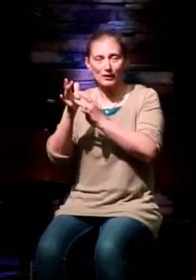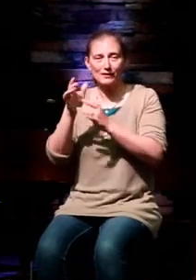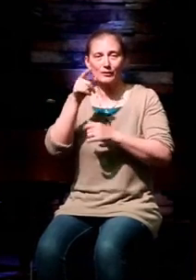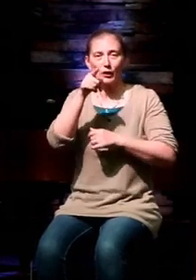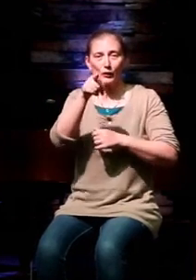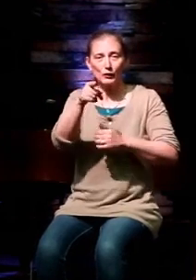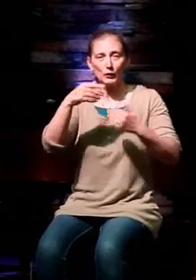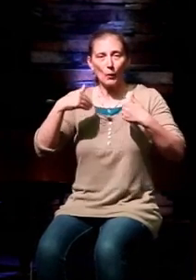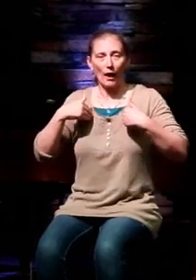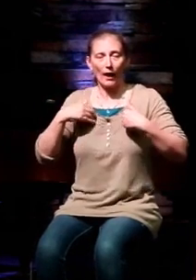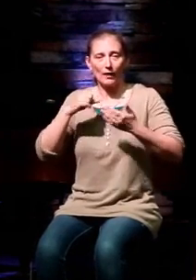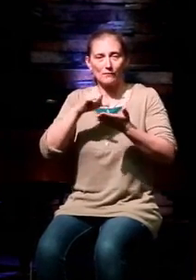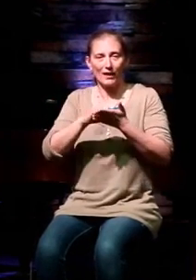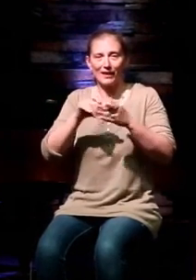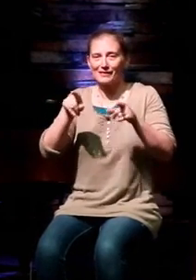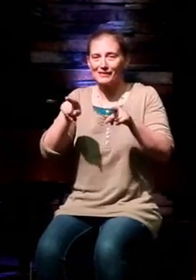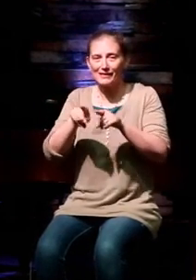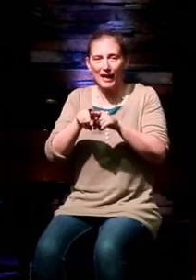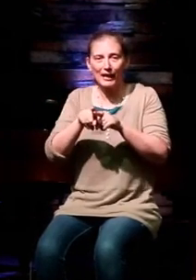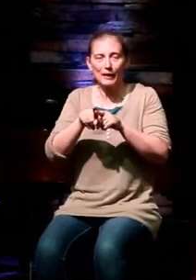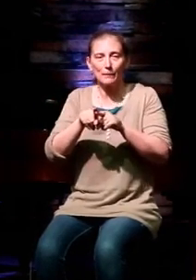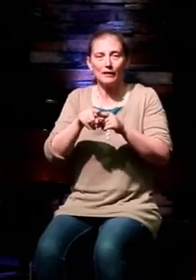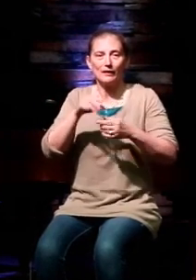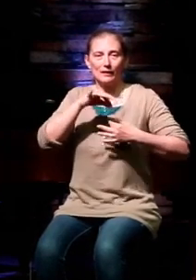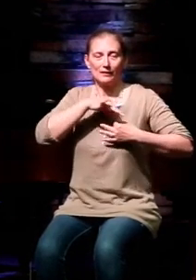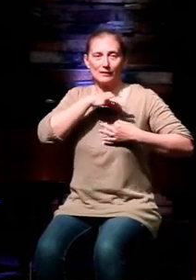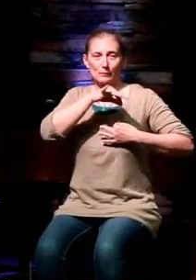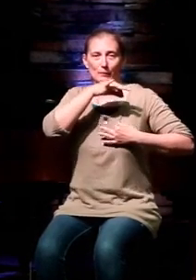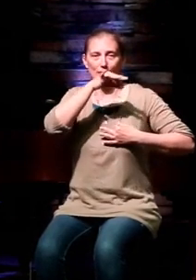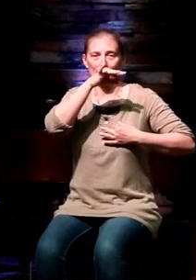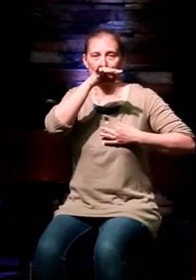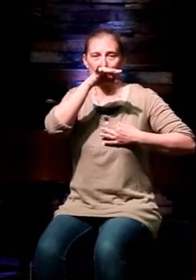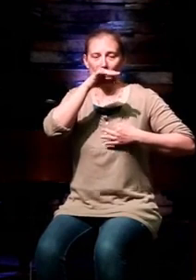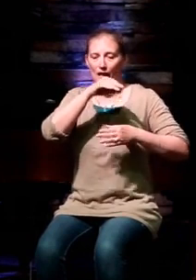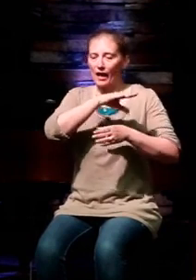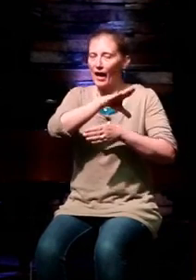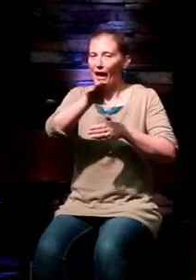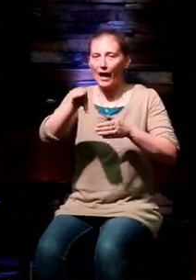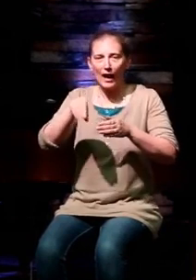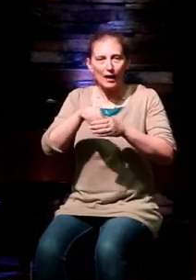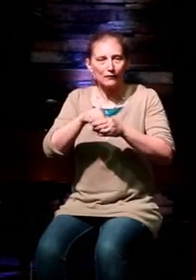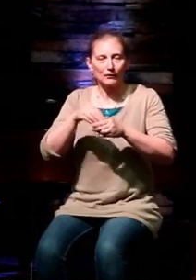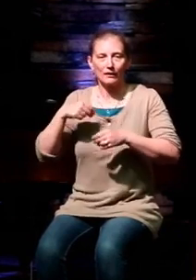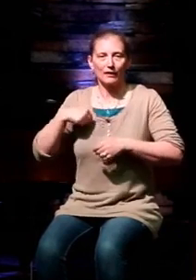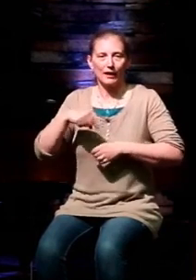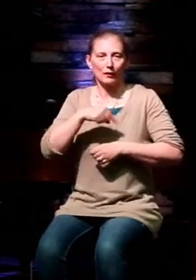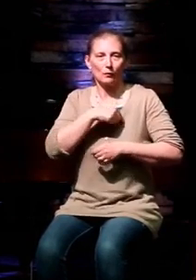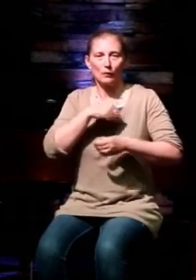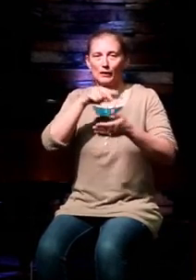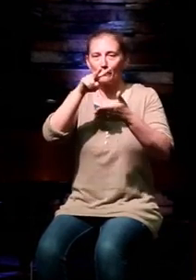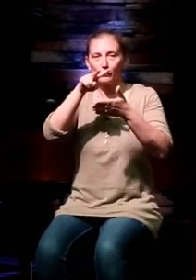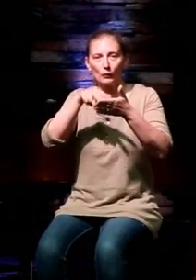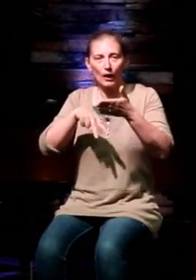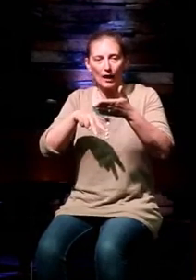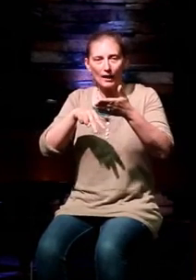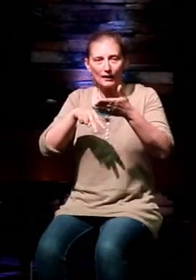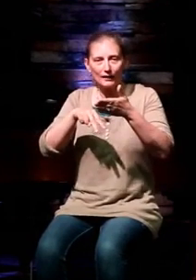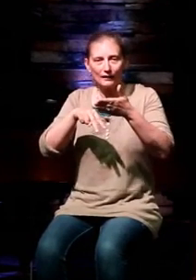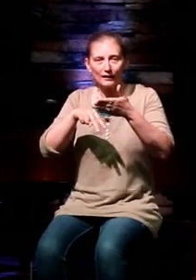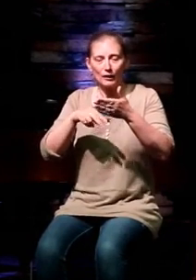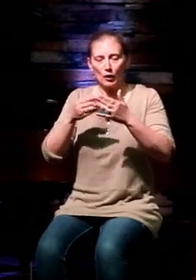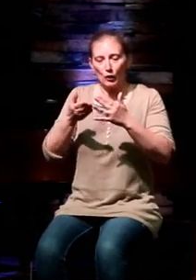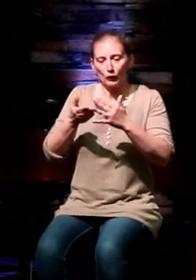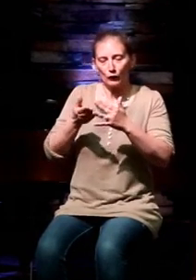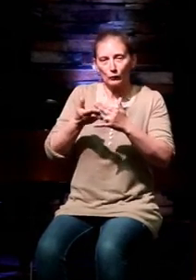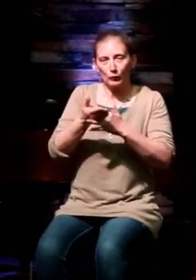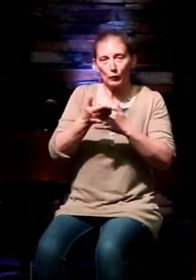about this, that is so powerful. Everything that we've read about from the beginning, back in the book of Genesis, all the way through the